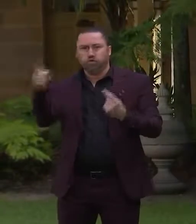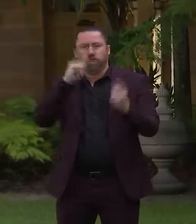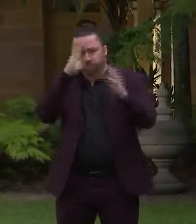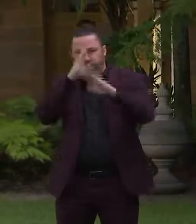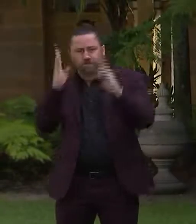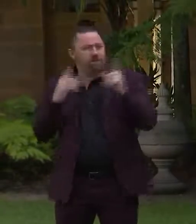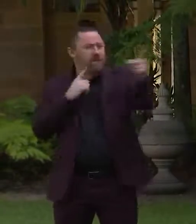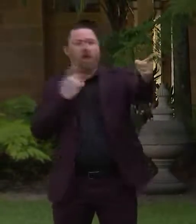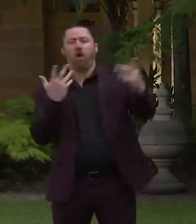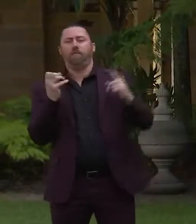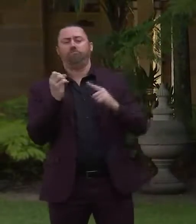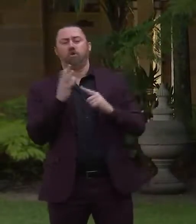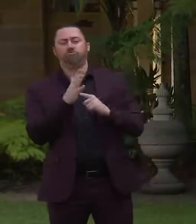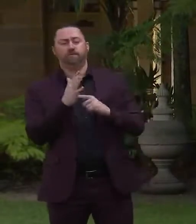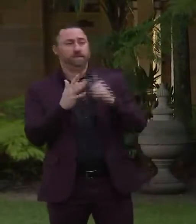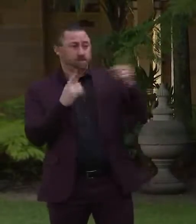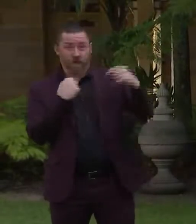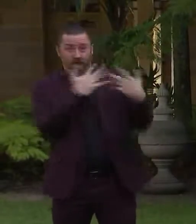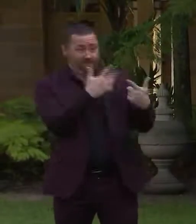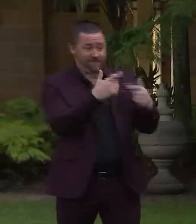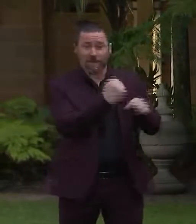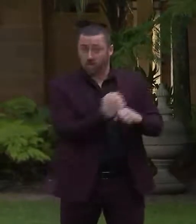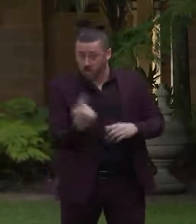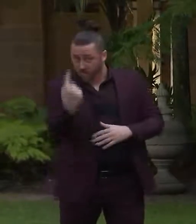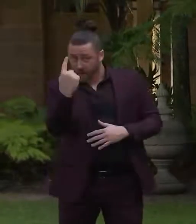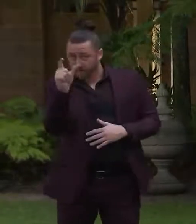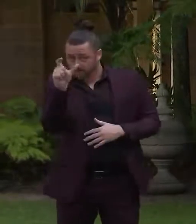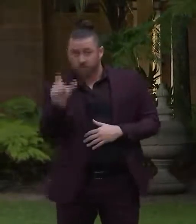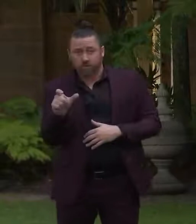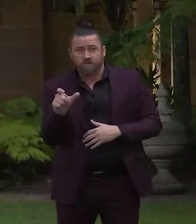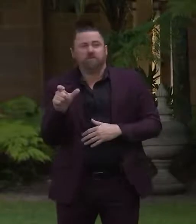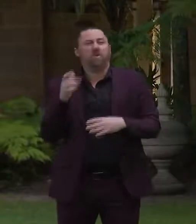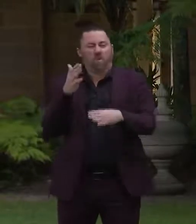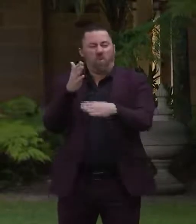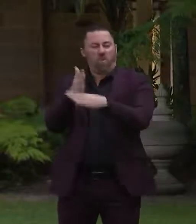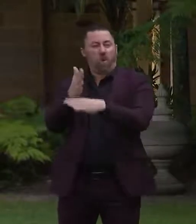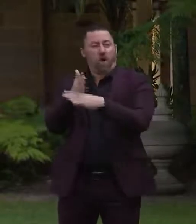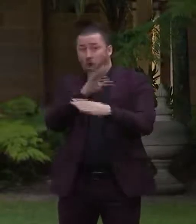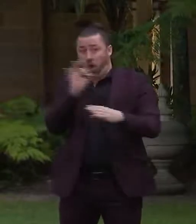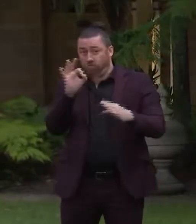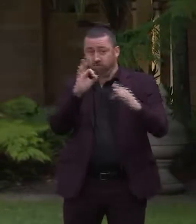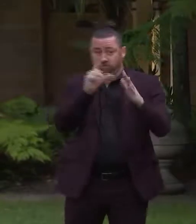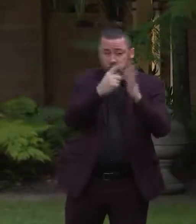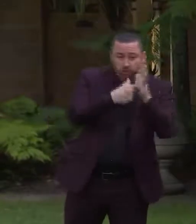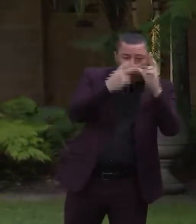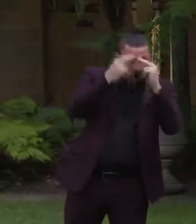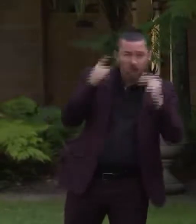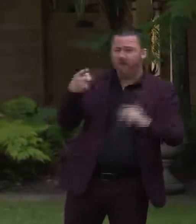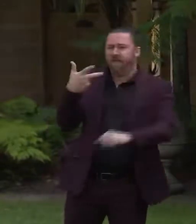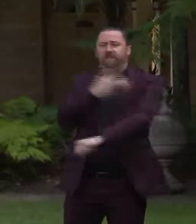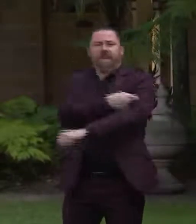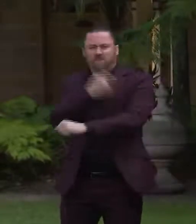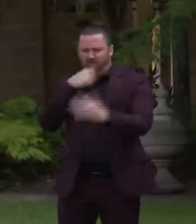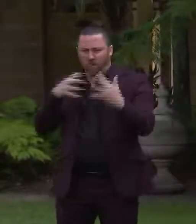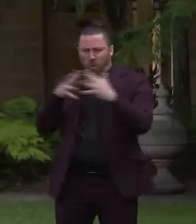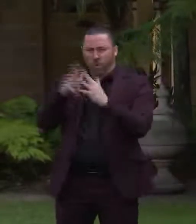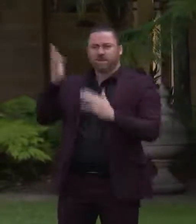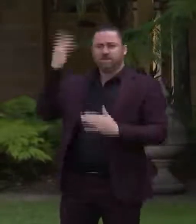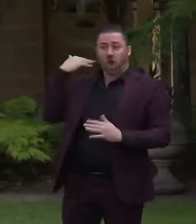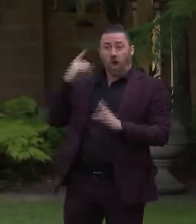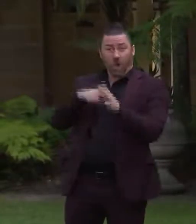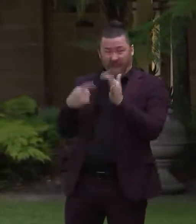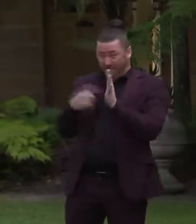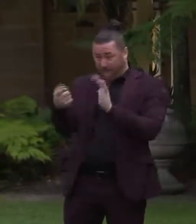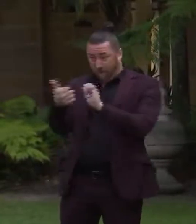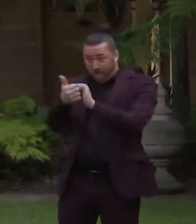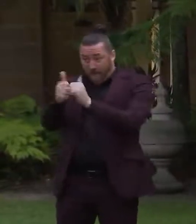Priorities though, because we have, I can give you an instance where a public servant who isn't a frontline health worker, he got his vaccination weeks ago, yet his partner, who